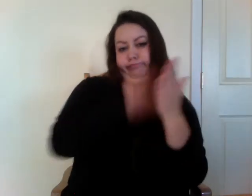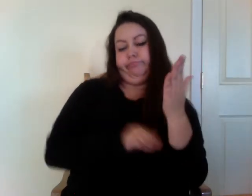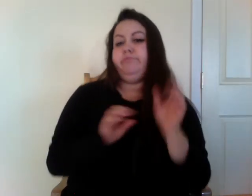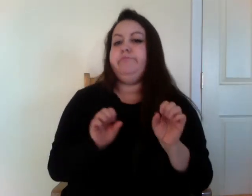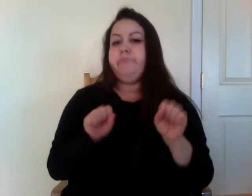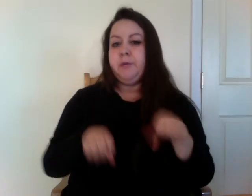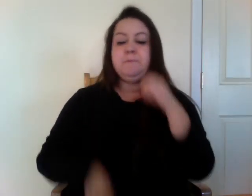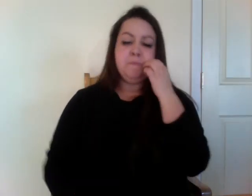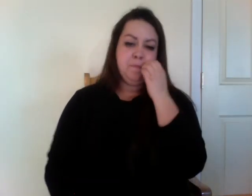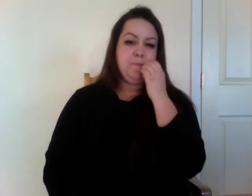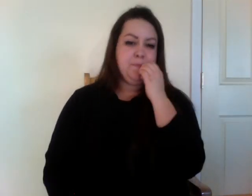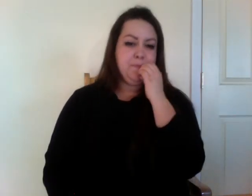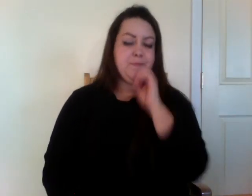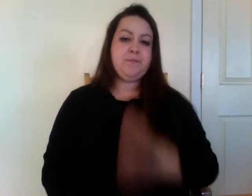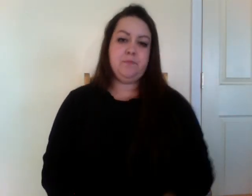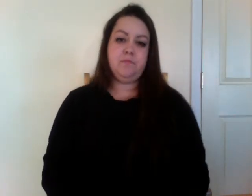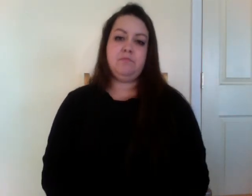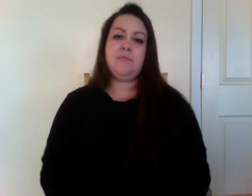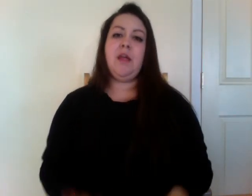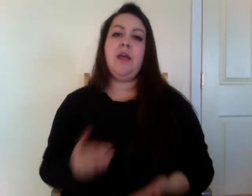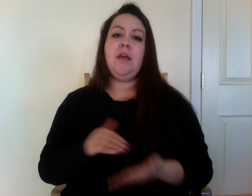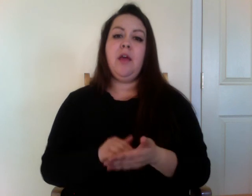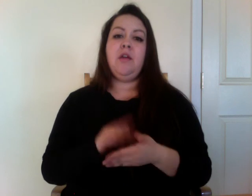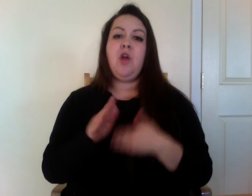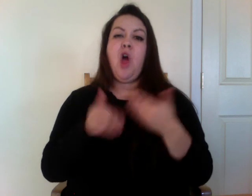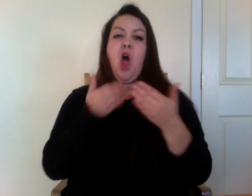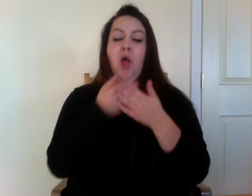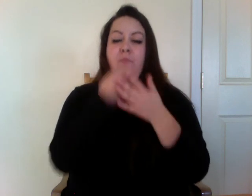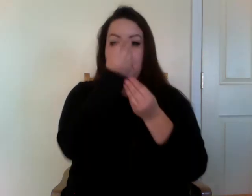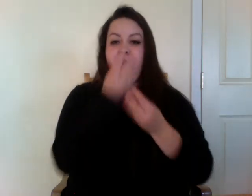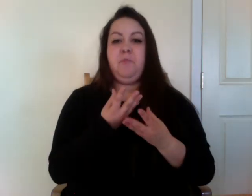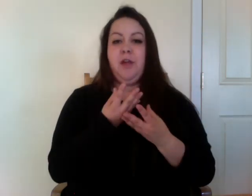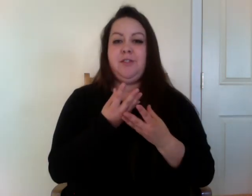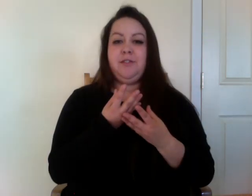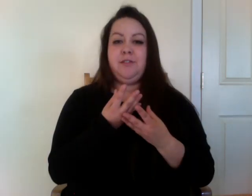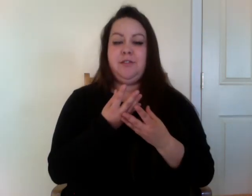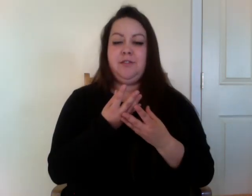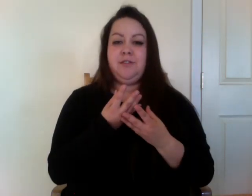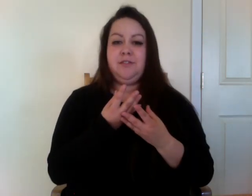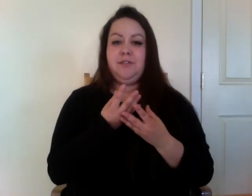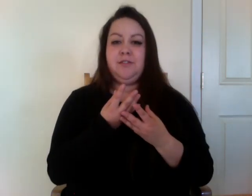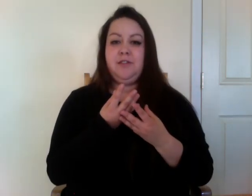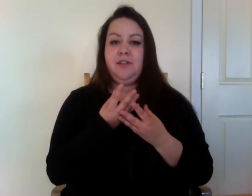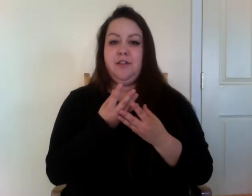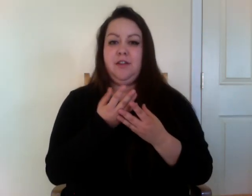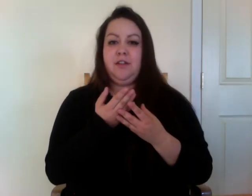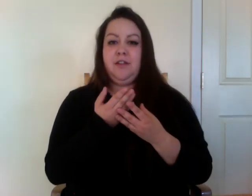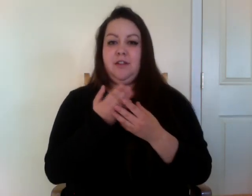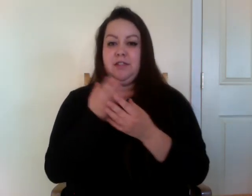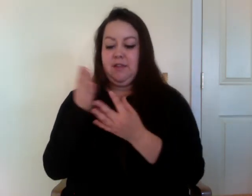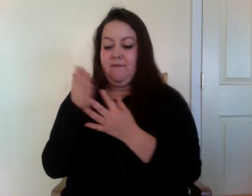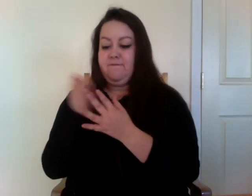to that information. And again, all of that information should always be channeled and filed with the Admissions and Records or Registrar's